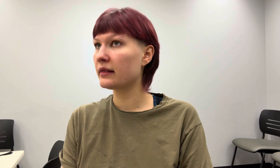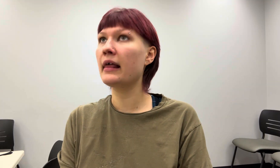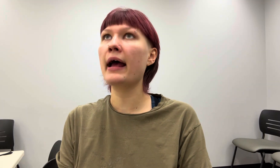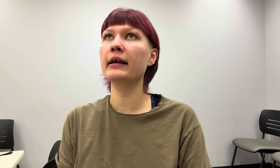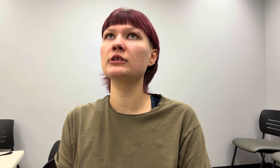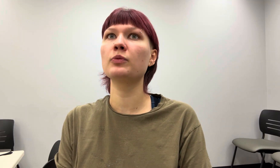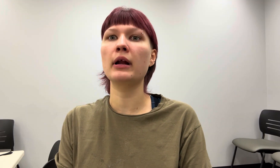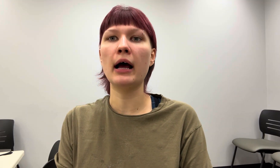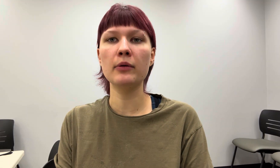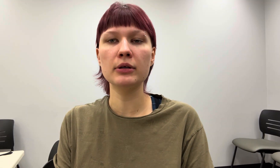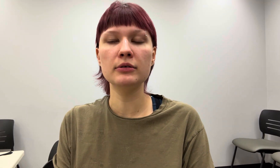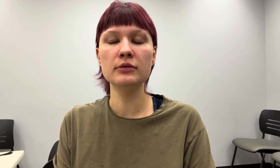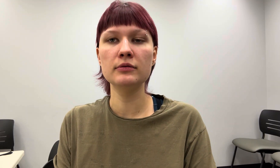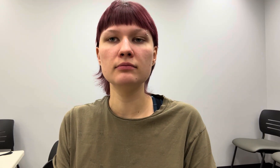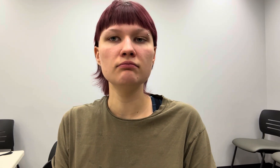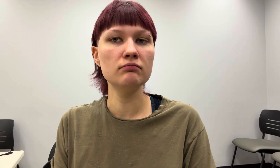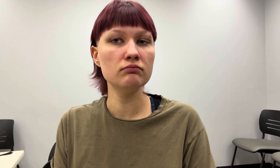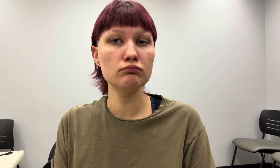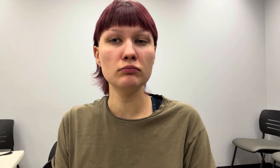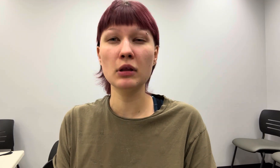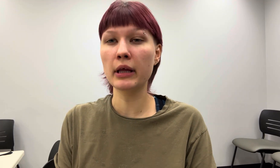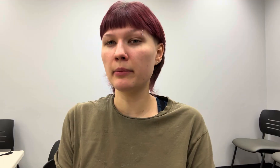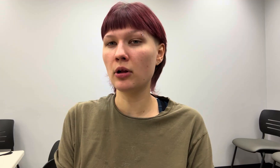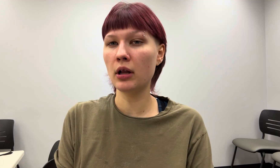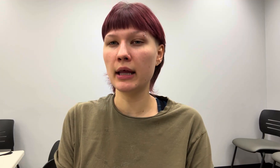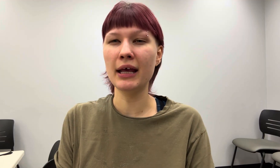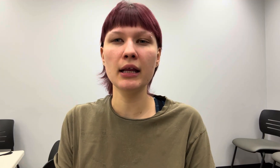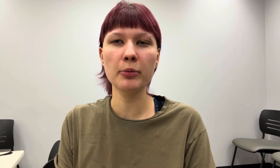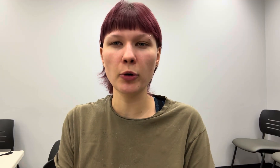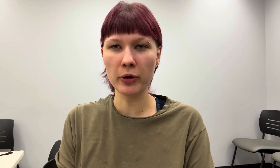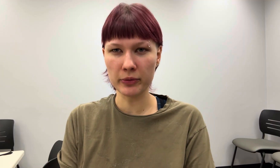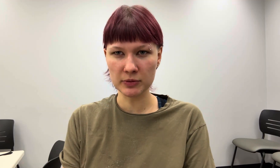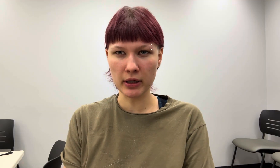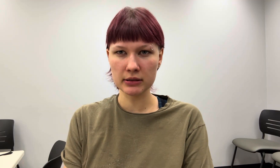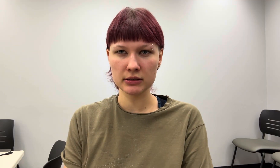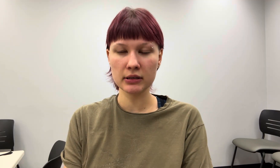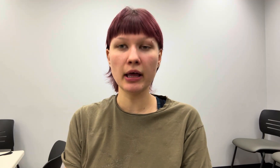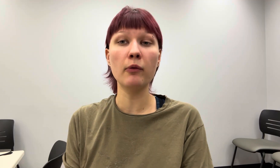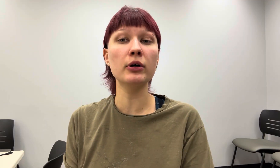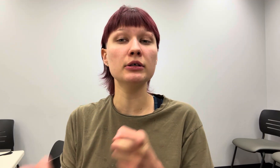That is what I would label an inappropriate response that was